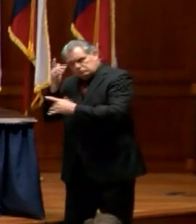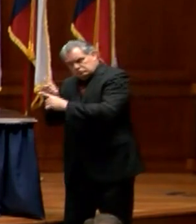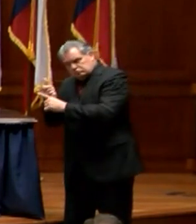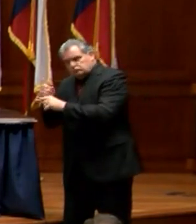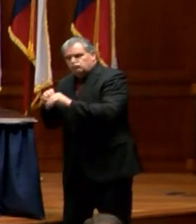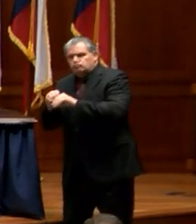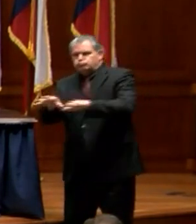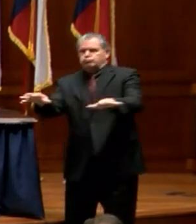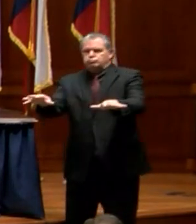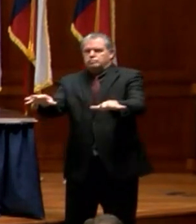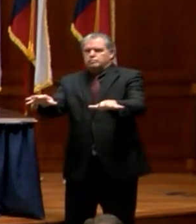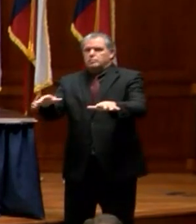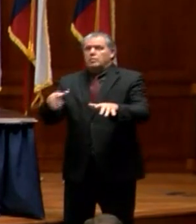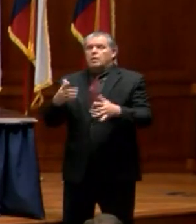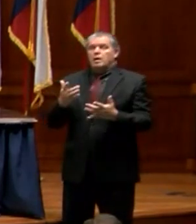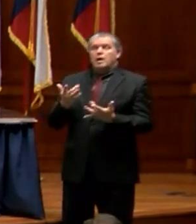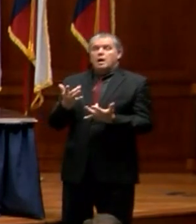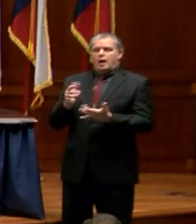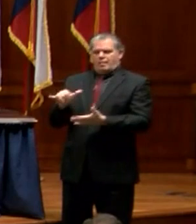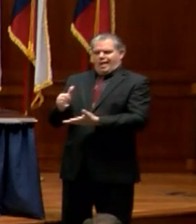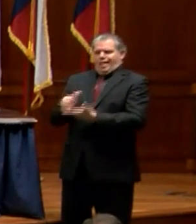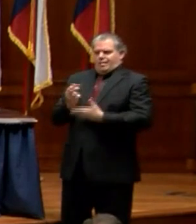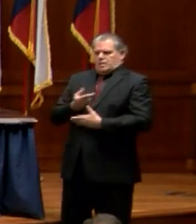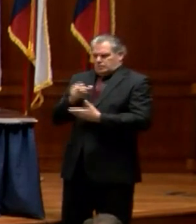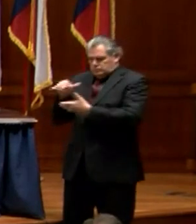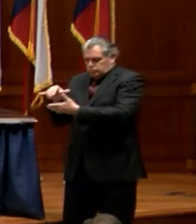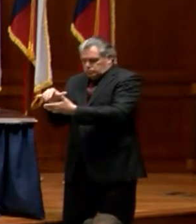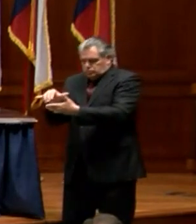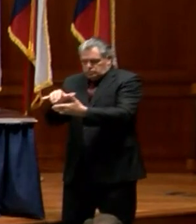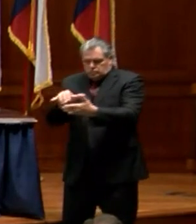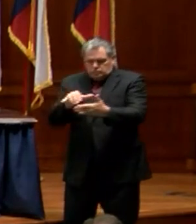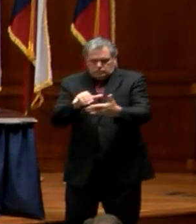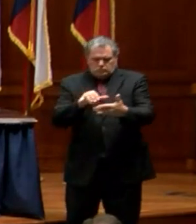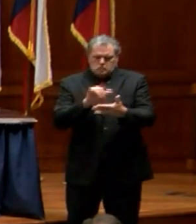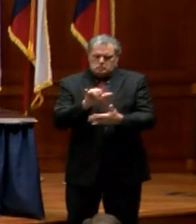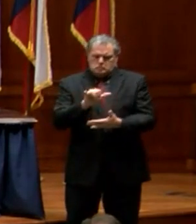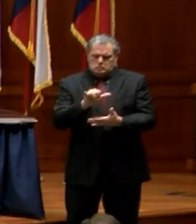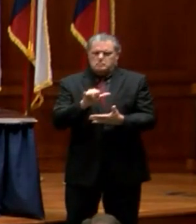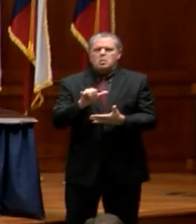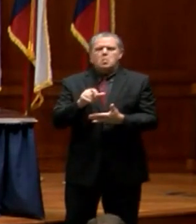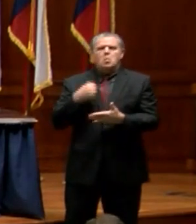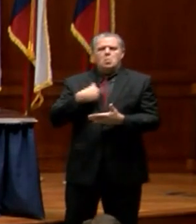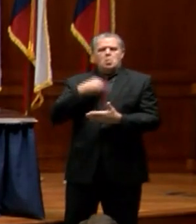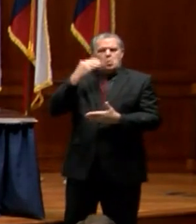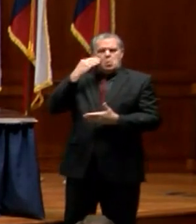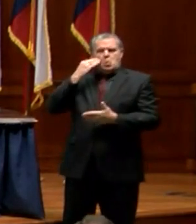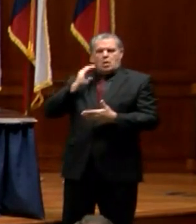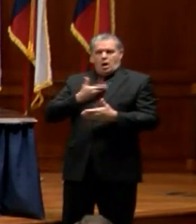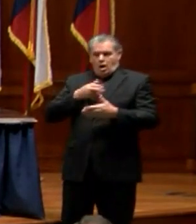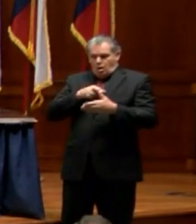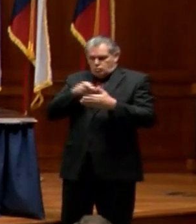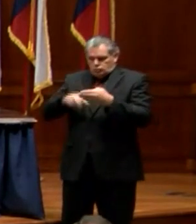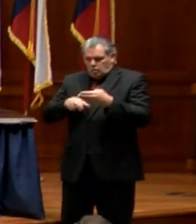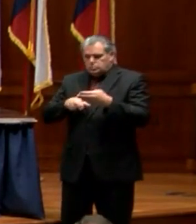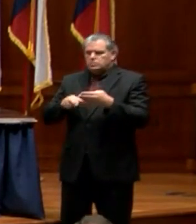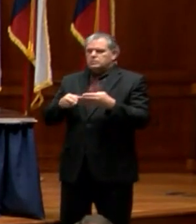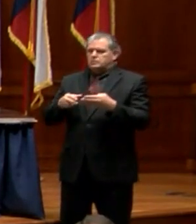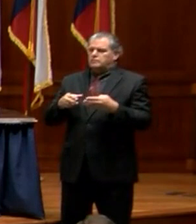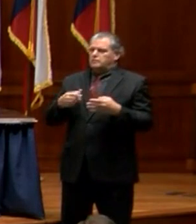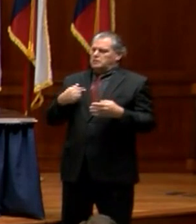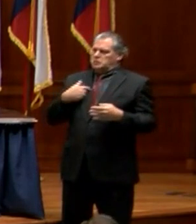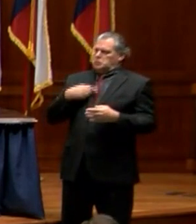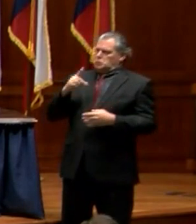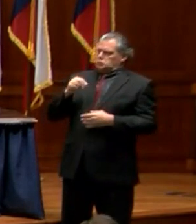disease across the population, but that means that what we should be doing is still, again, putting on the brakes, if you